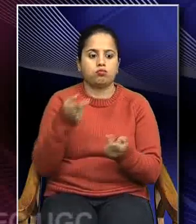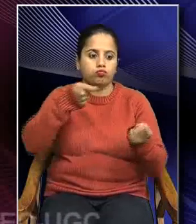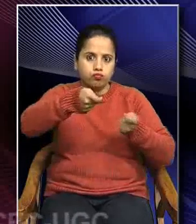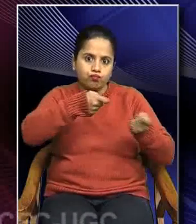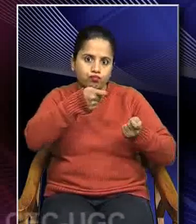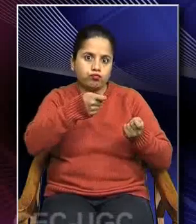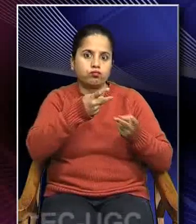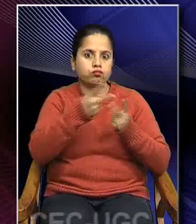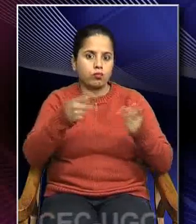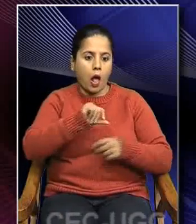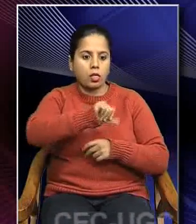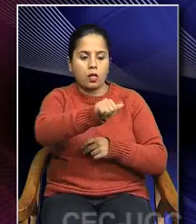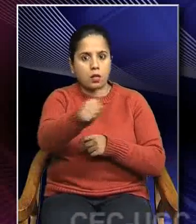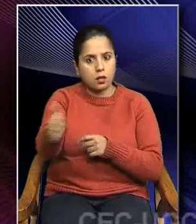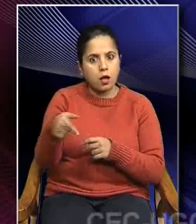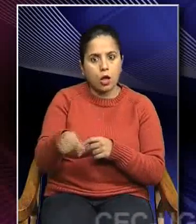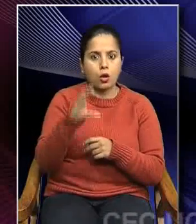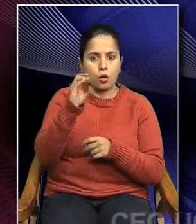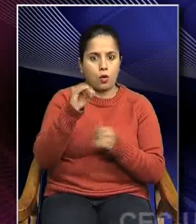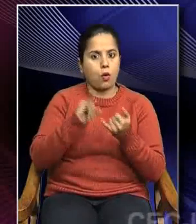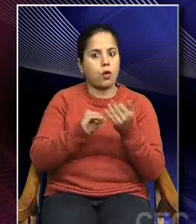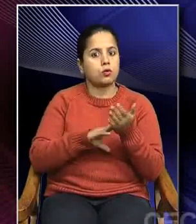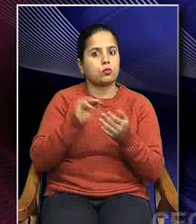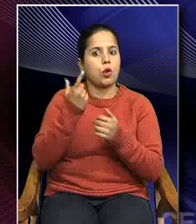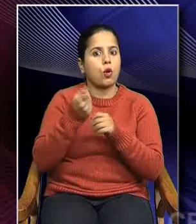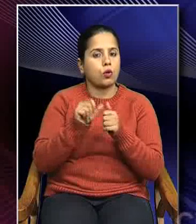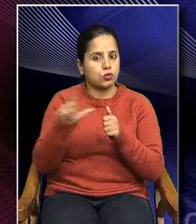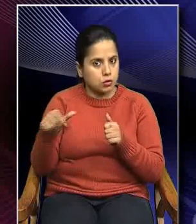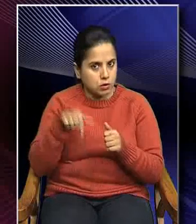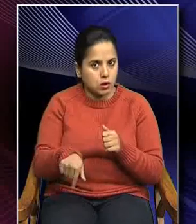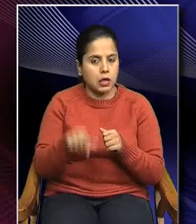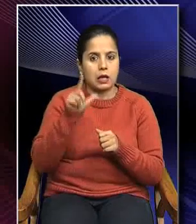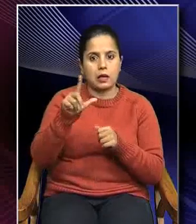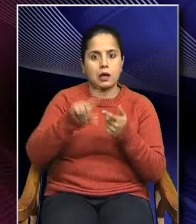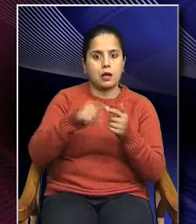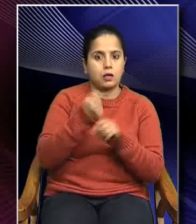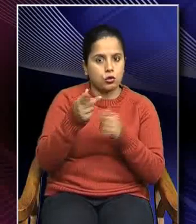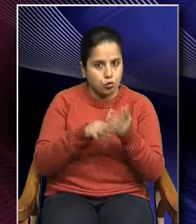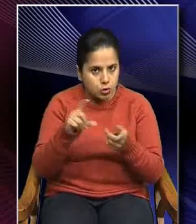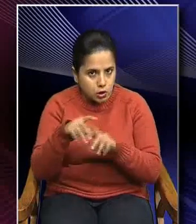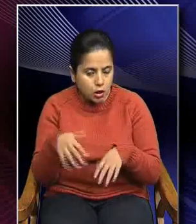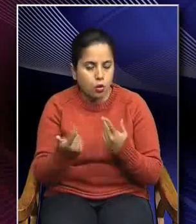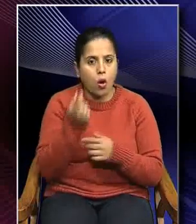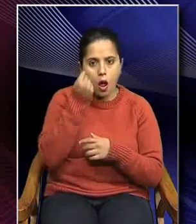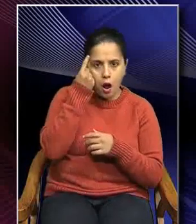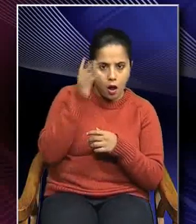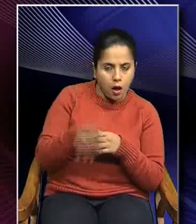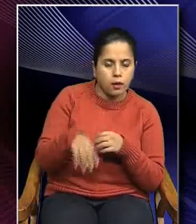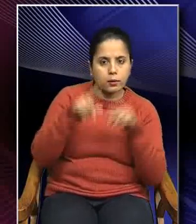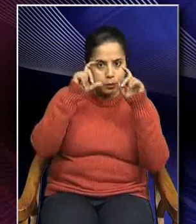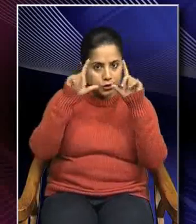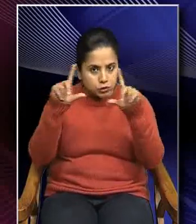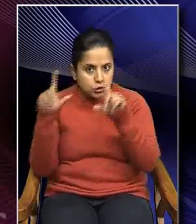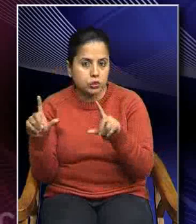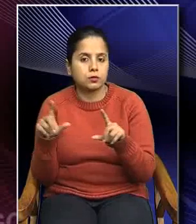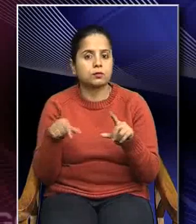several other cosmological legends or understandings and imageries with